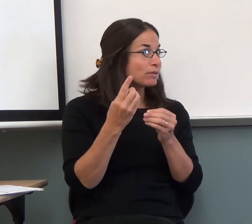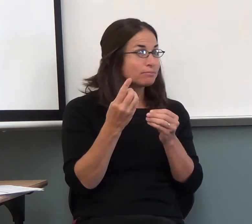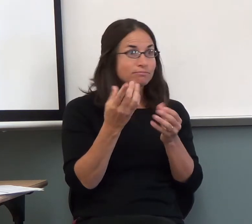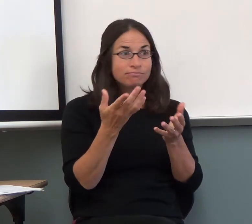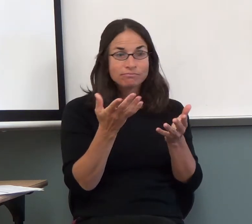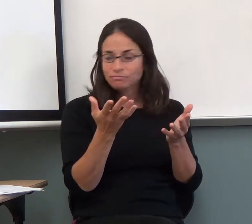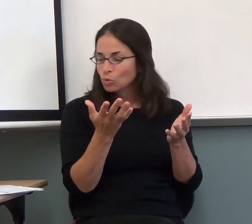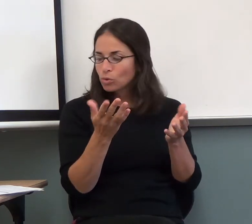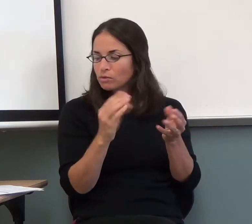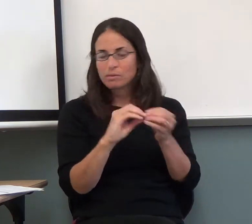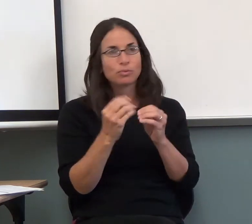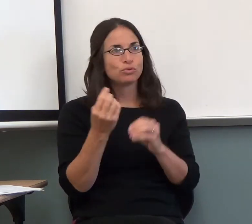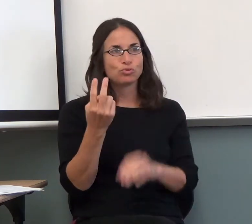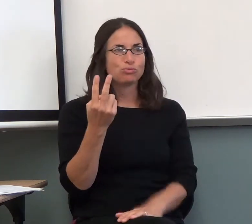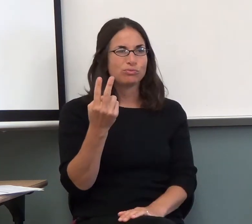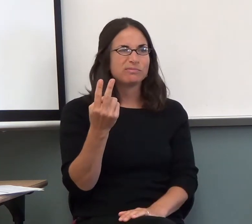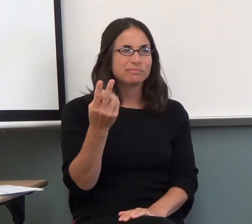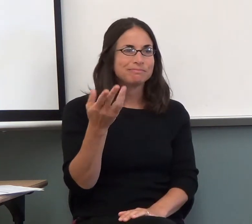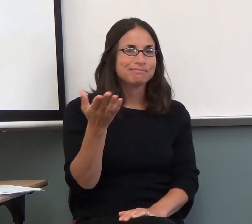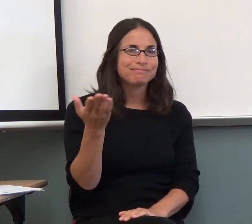give it a shot, Maritza?